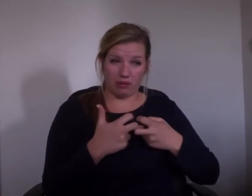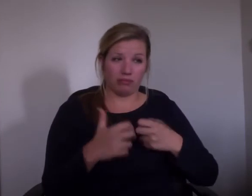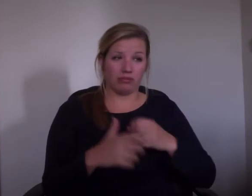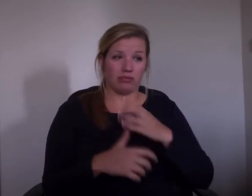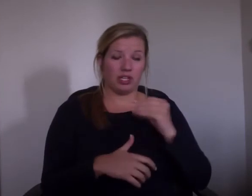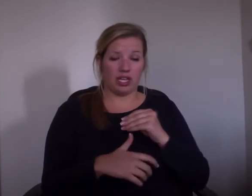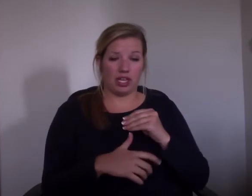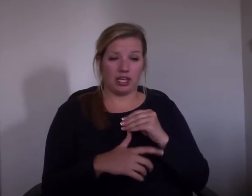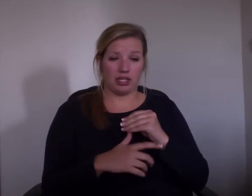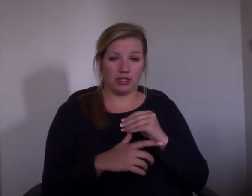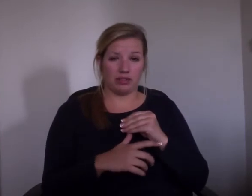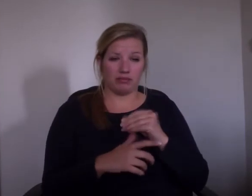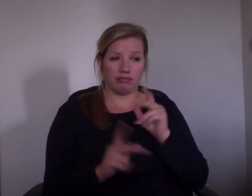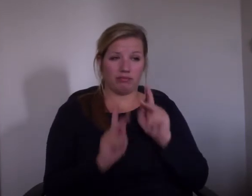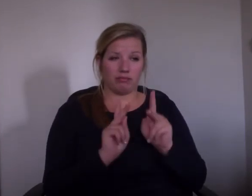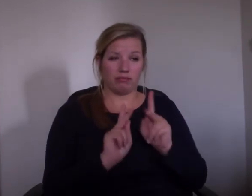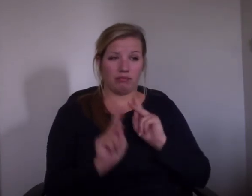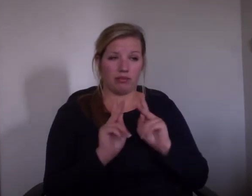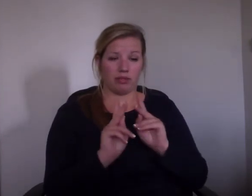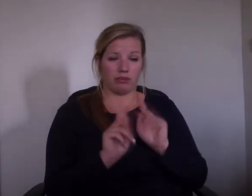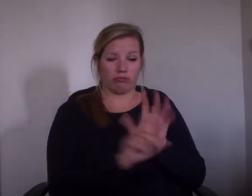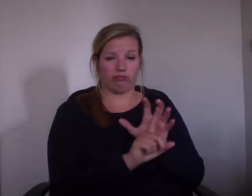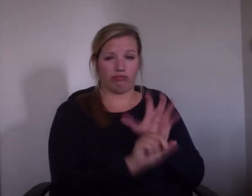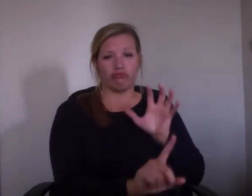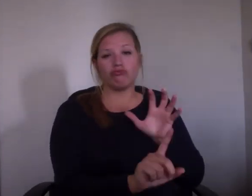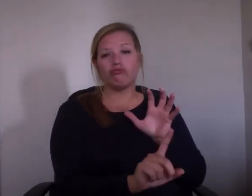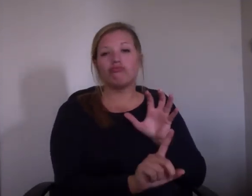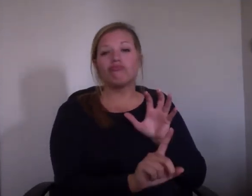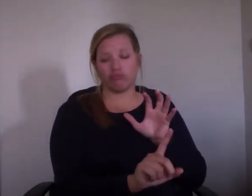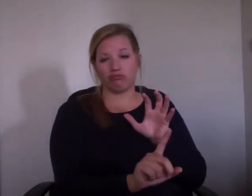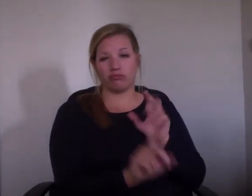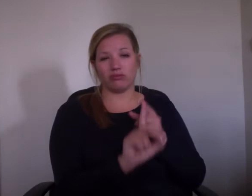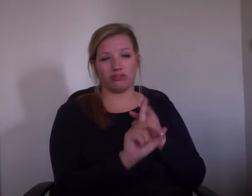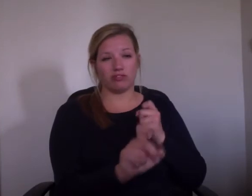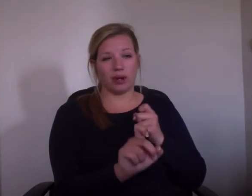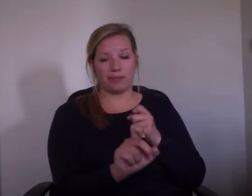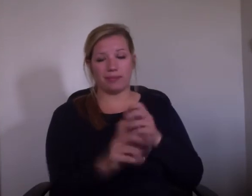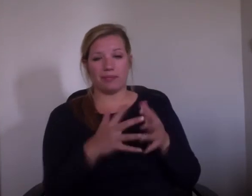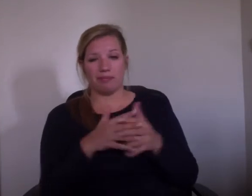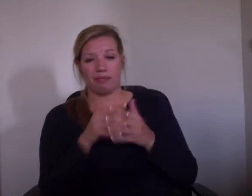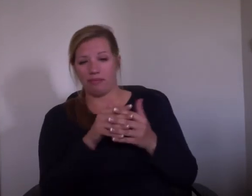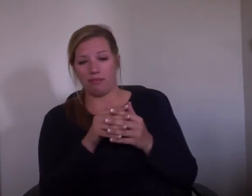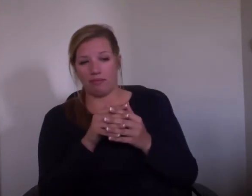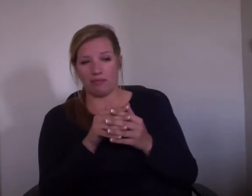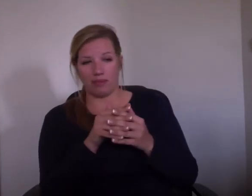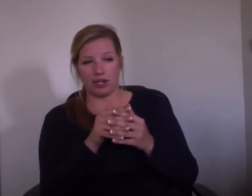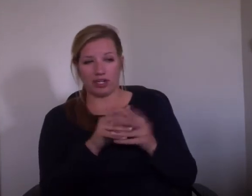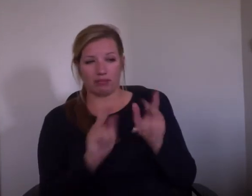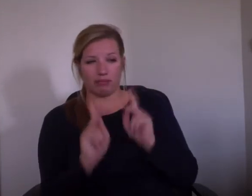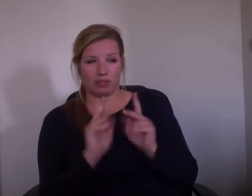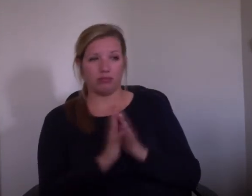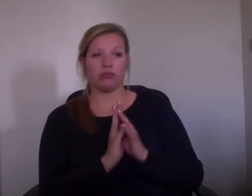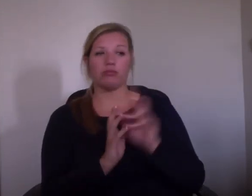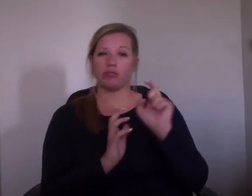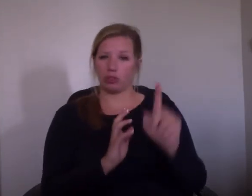alienated the Vietnamese civilian population against the U.S. forces. Okay, all of those things